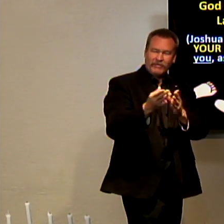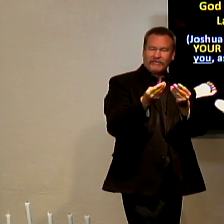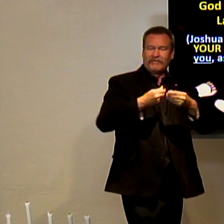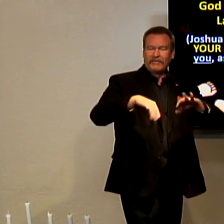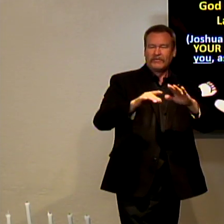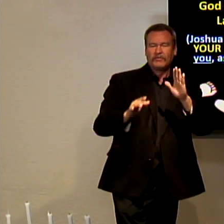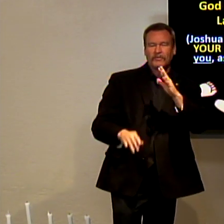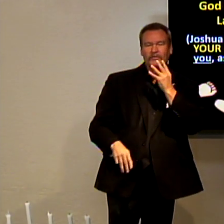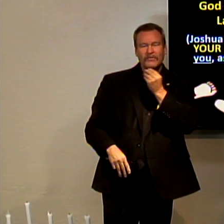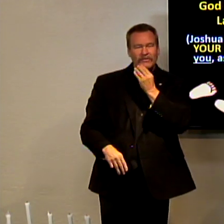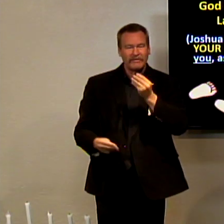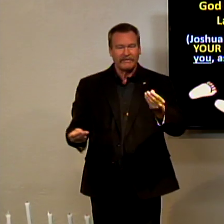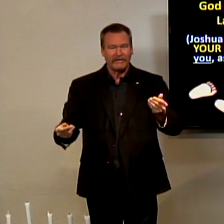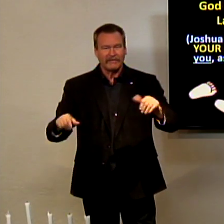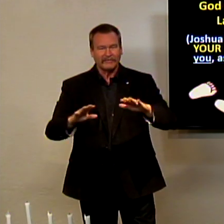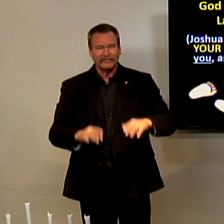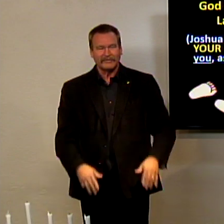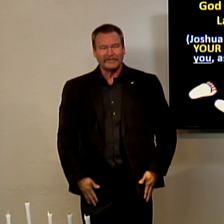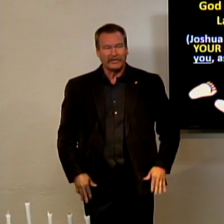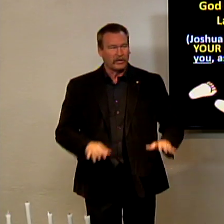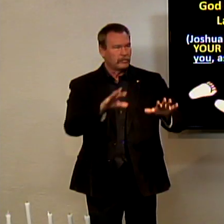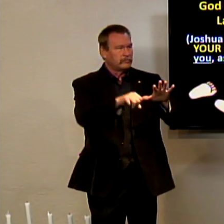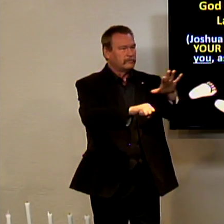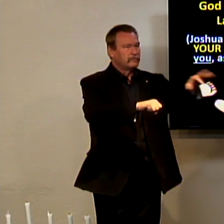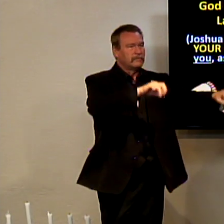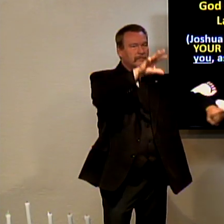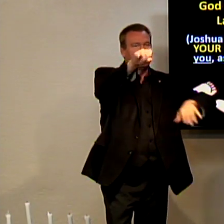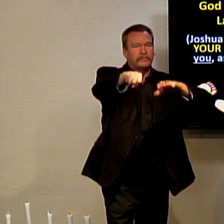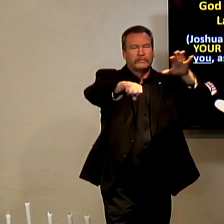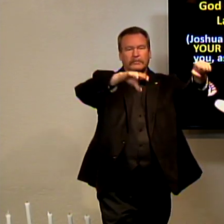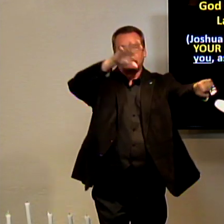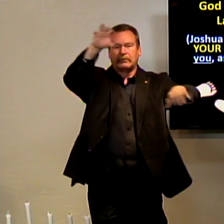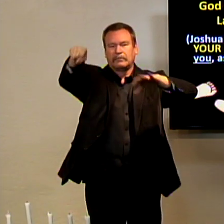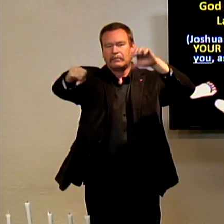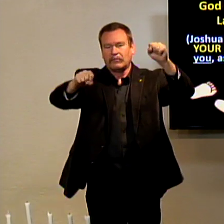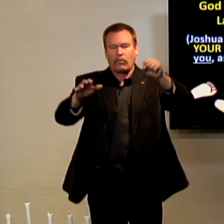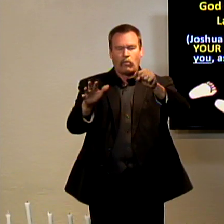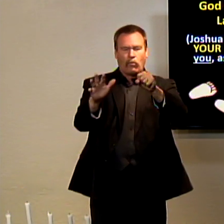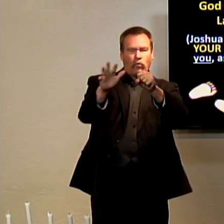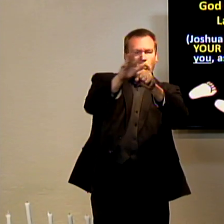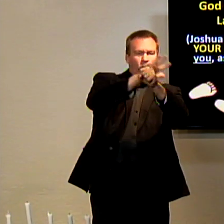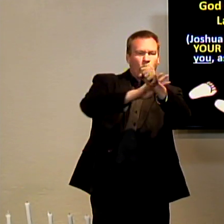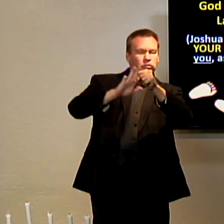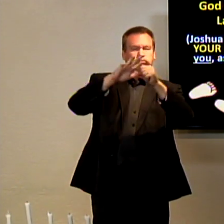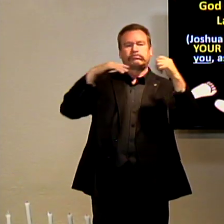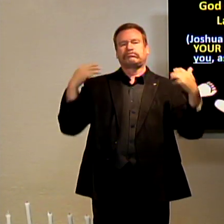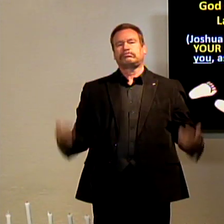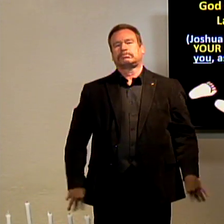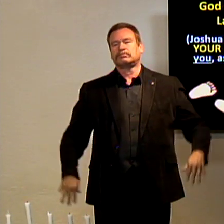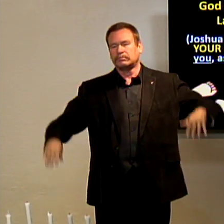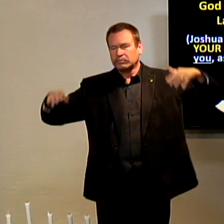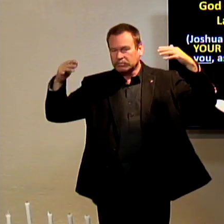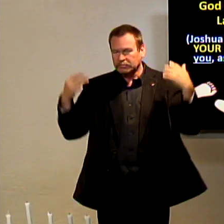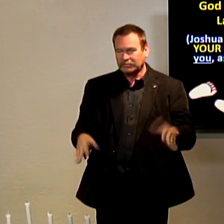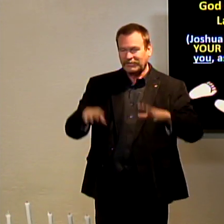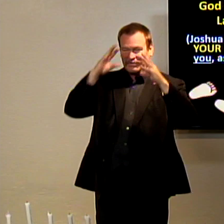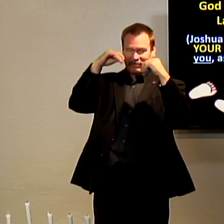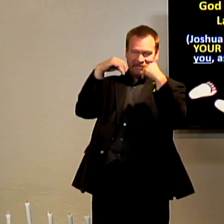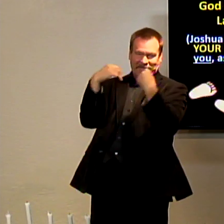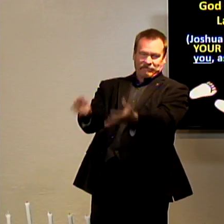Wherever. It became the land of the Israelite children. Everything that they would take would become theirs.